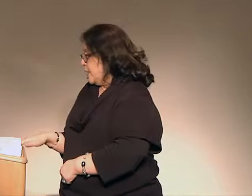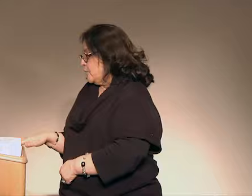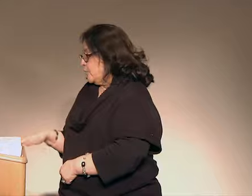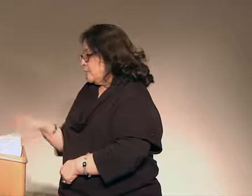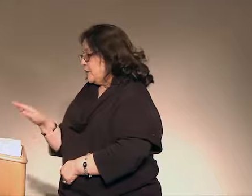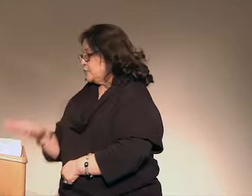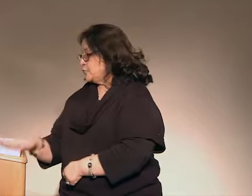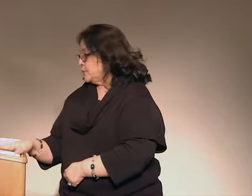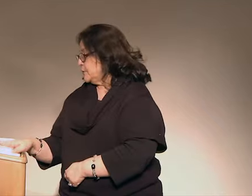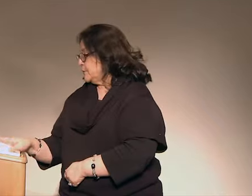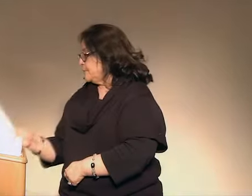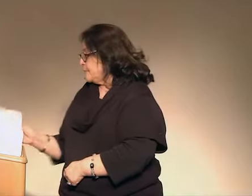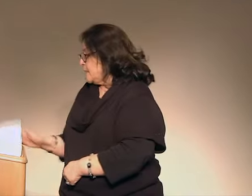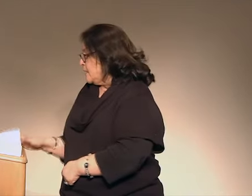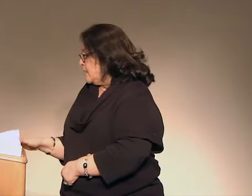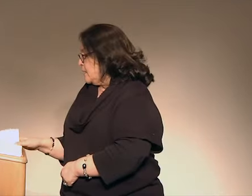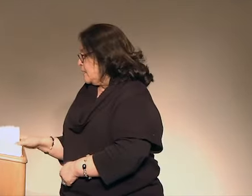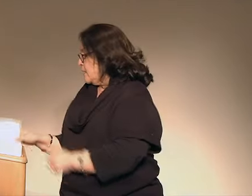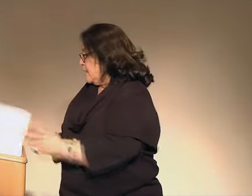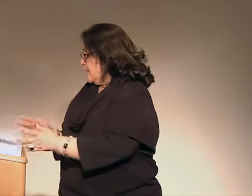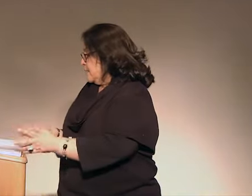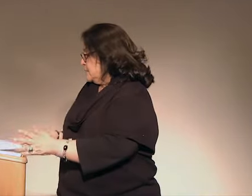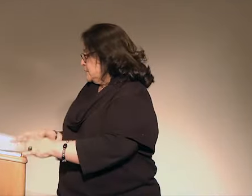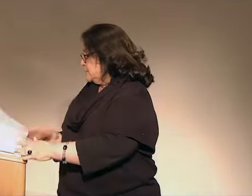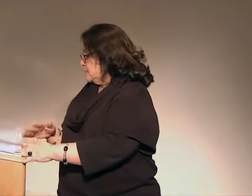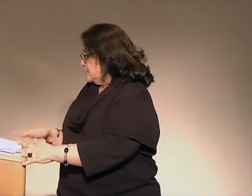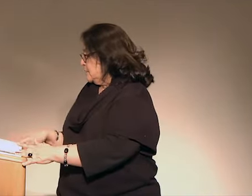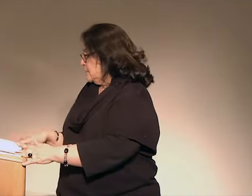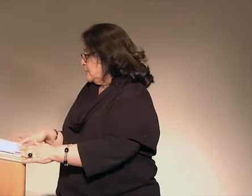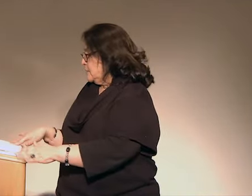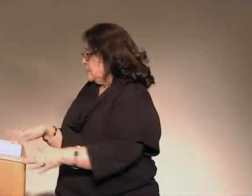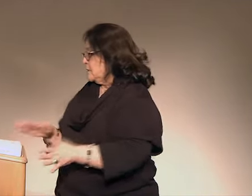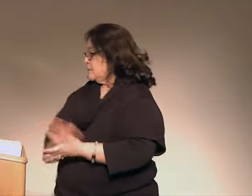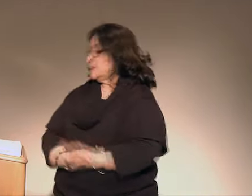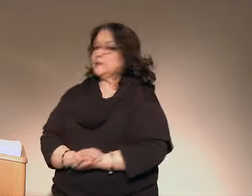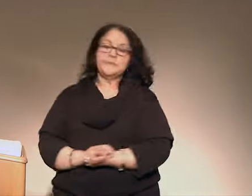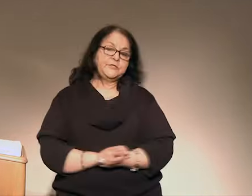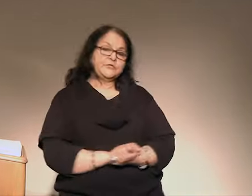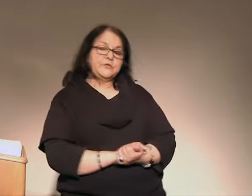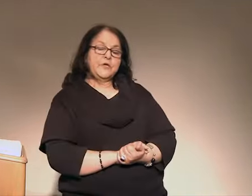vocabulary of page 1, and that completes the